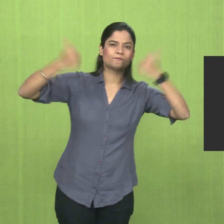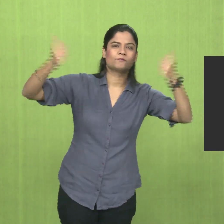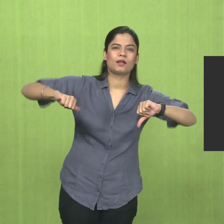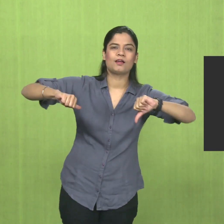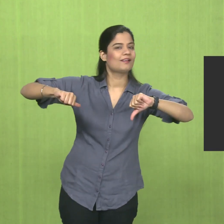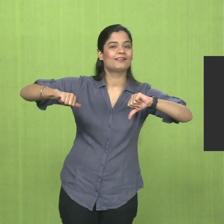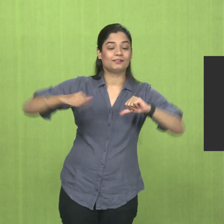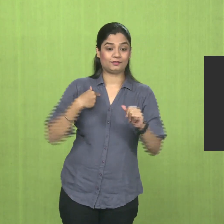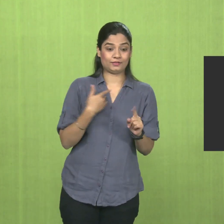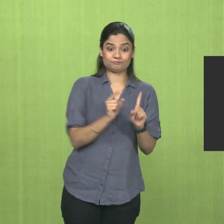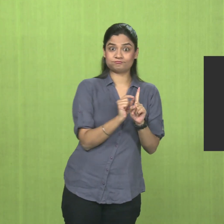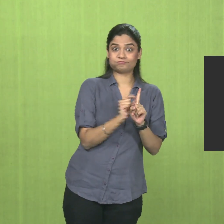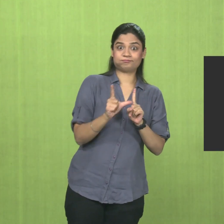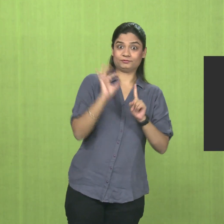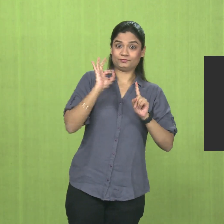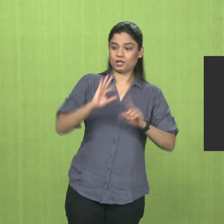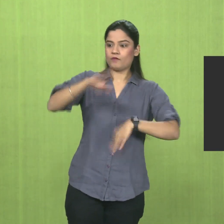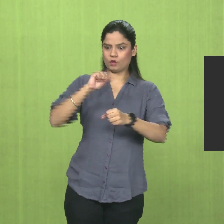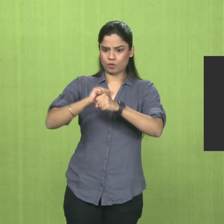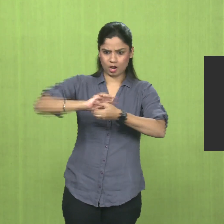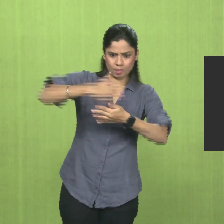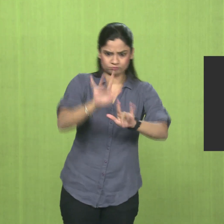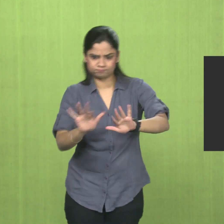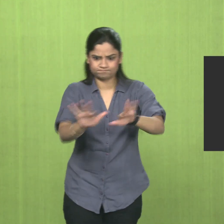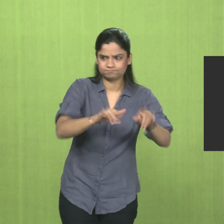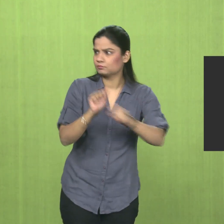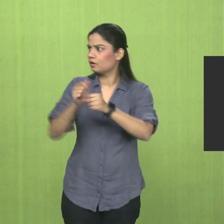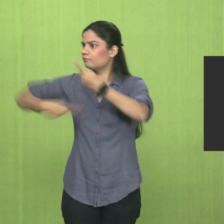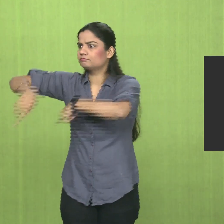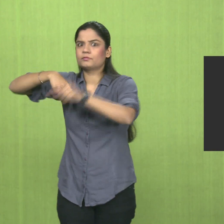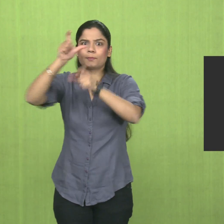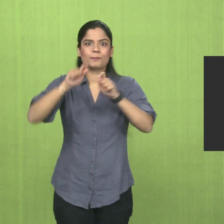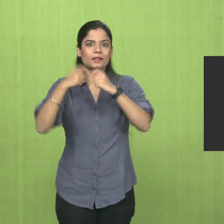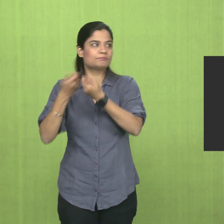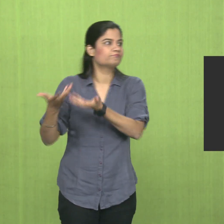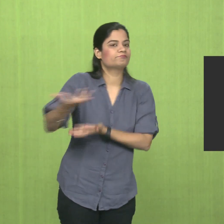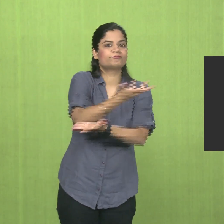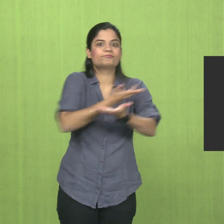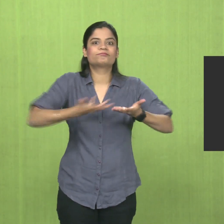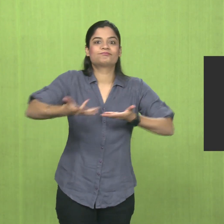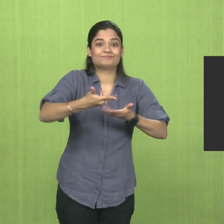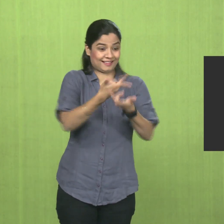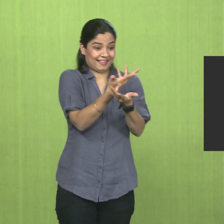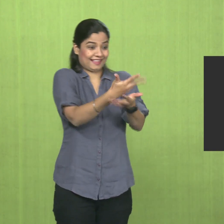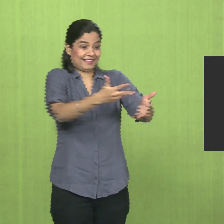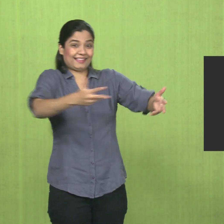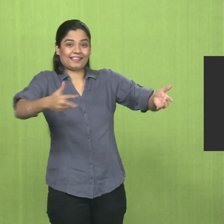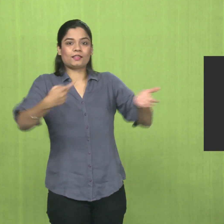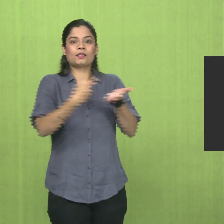my efficiency level? No, I can't. So, energy plays a major role when we want to have efficient work. So, these